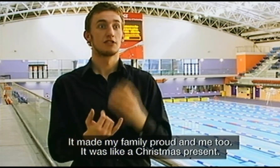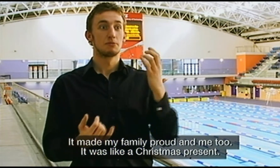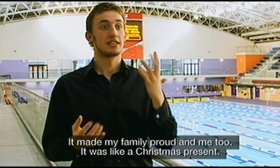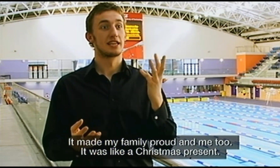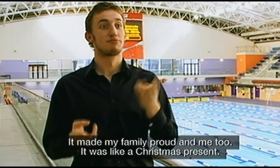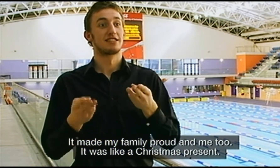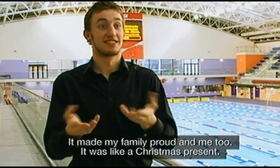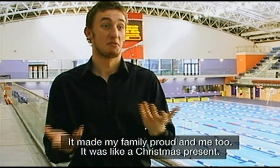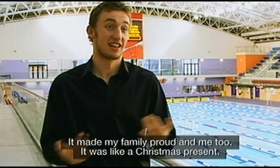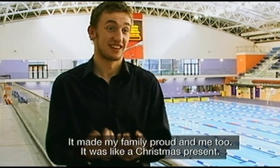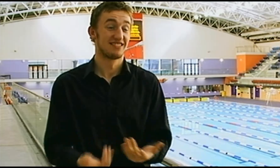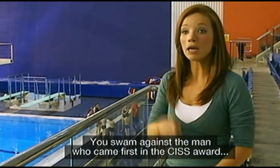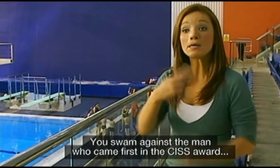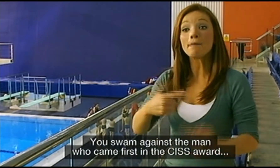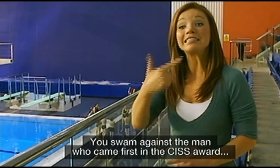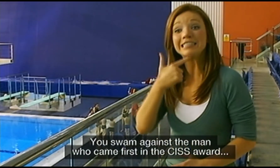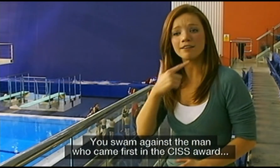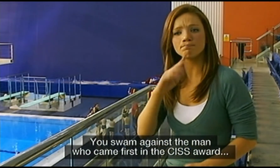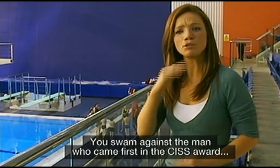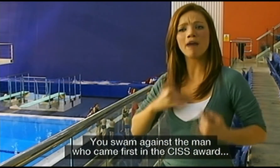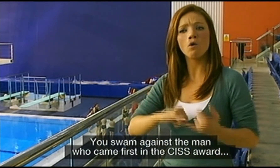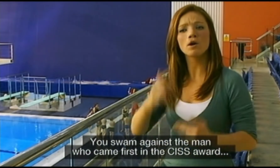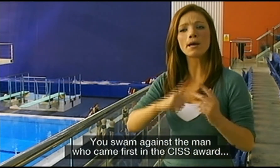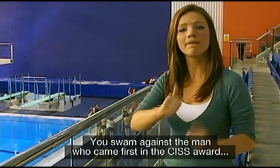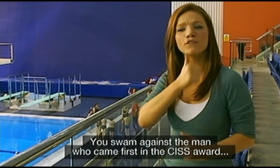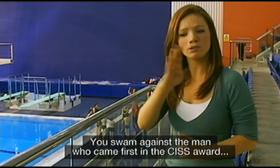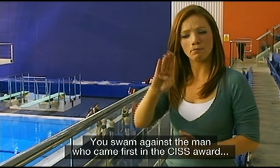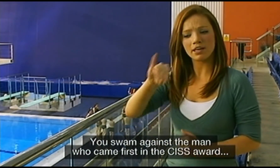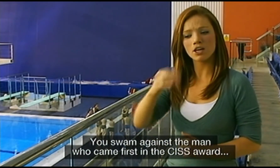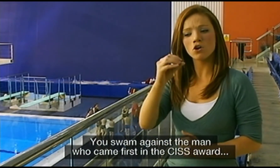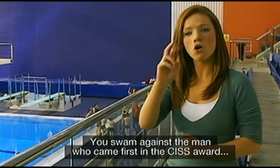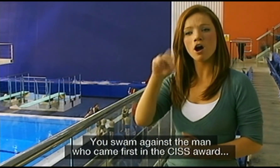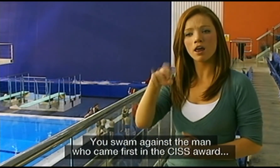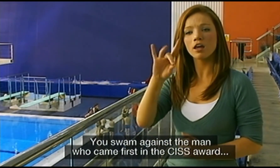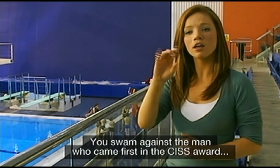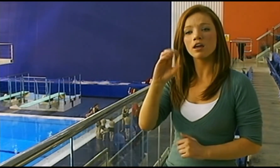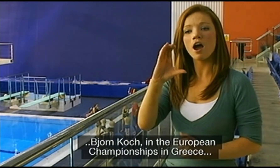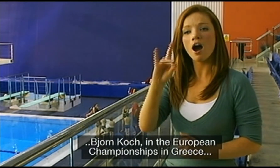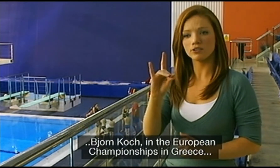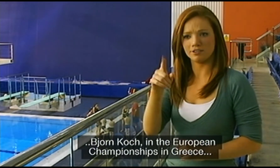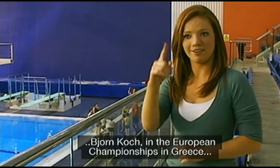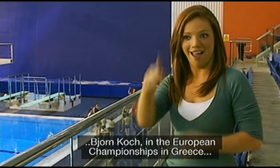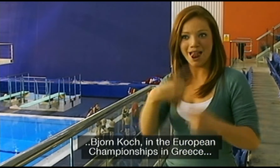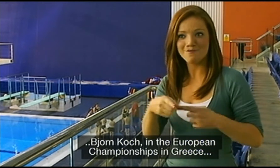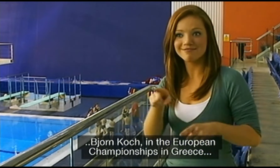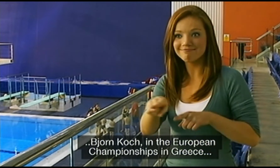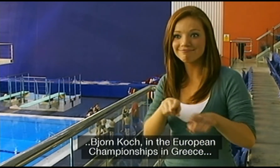was like a Christmas present. You swam against the man who came first in the CISS award, Bjorn Koch, in the European Championships